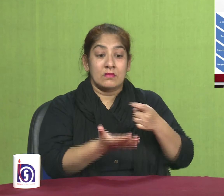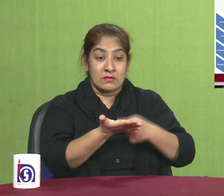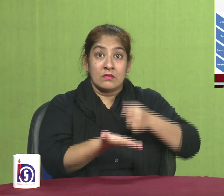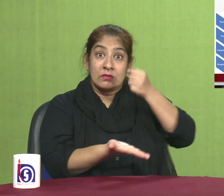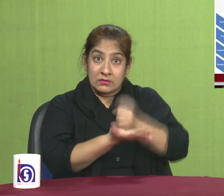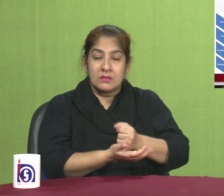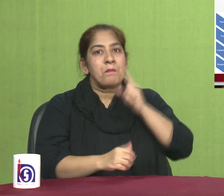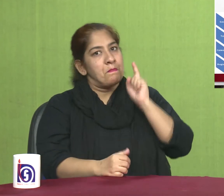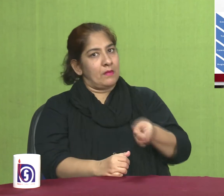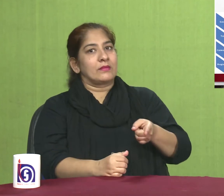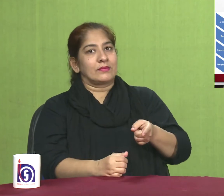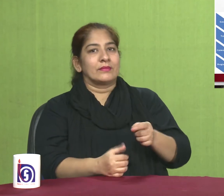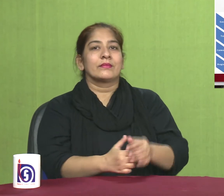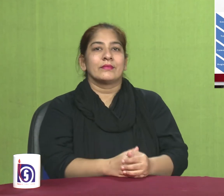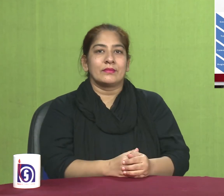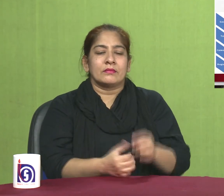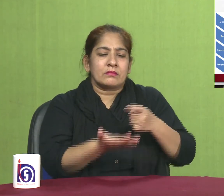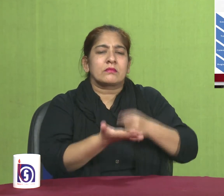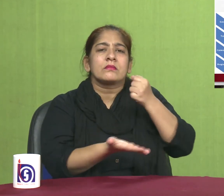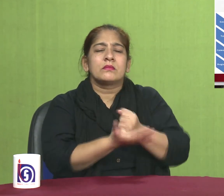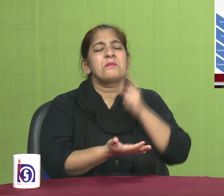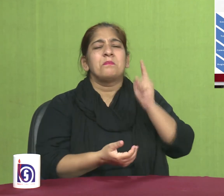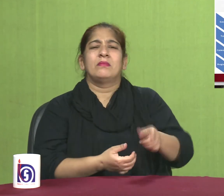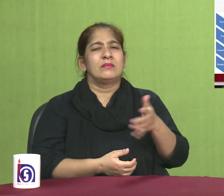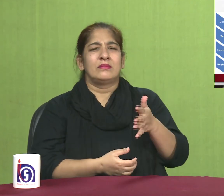The fourth one is registration.